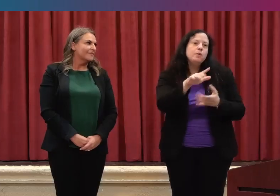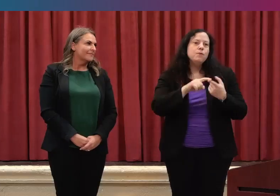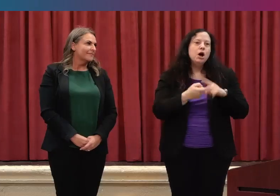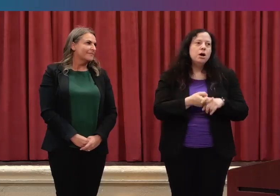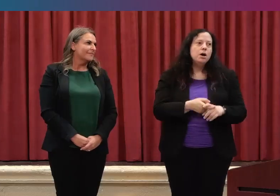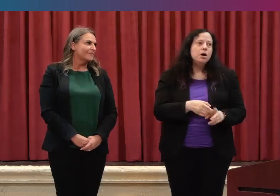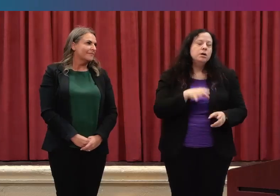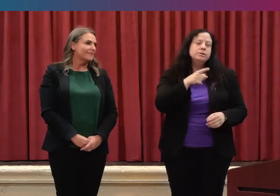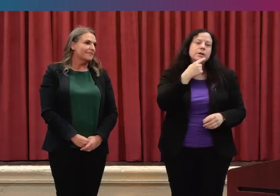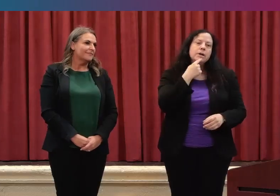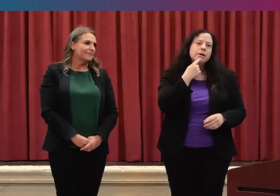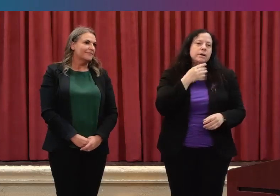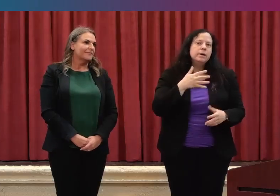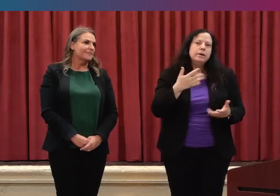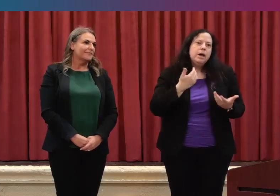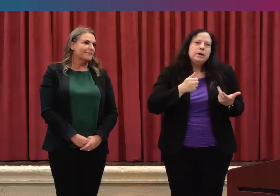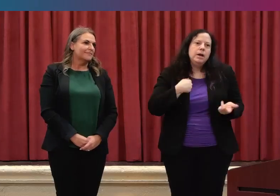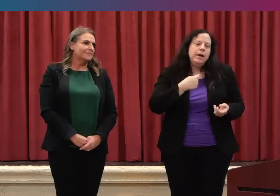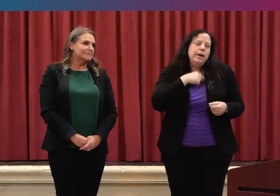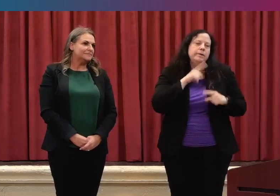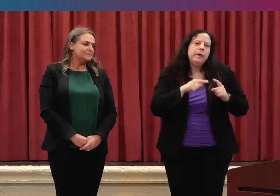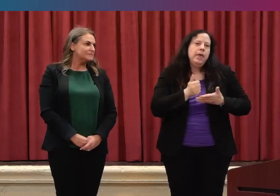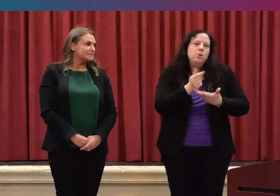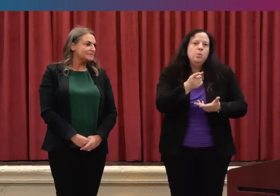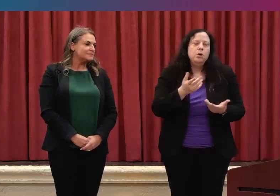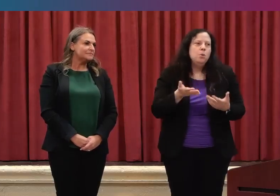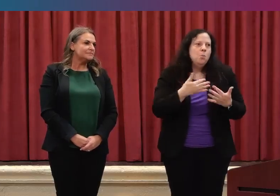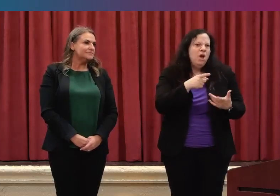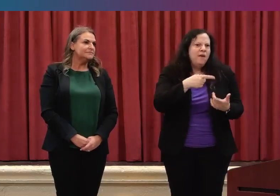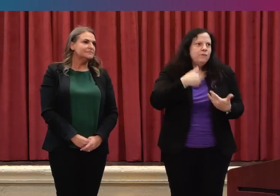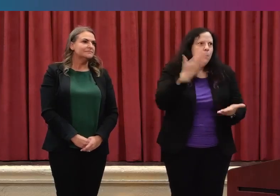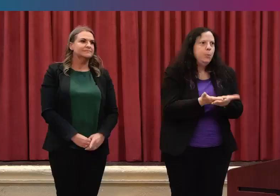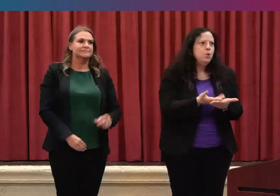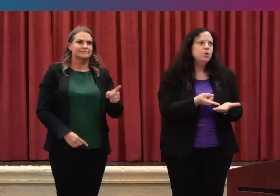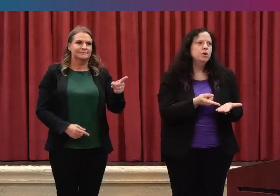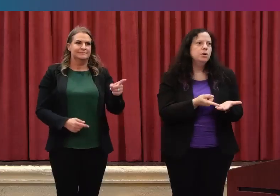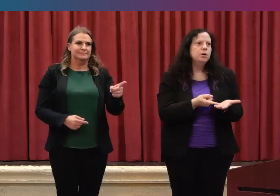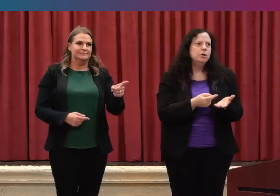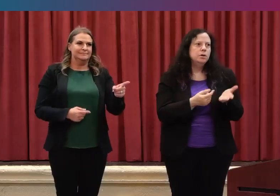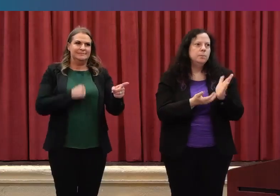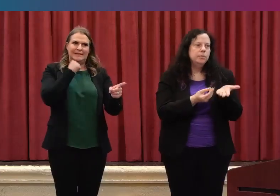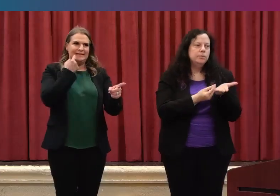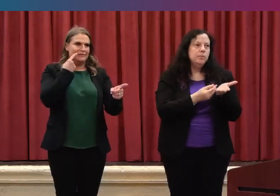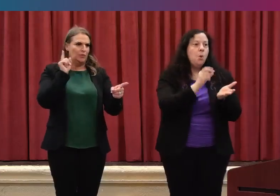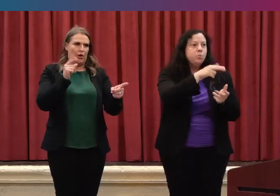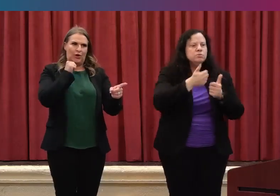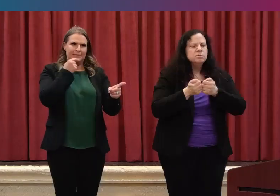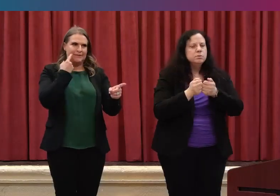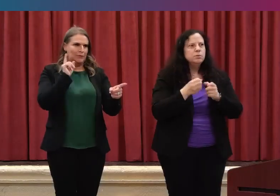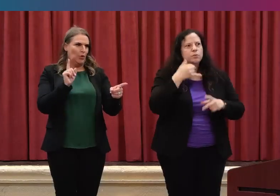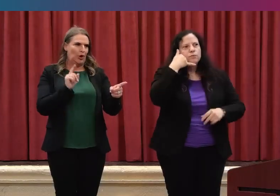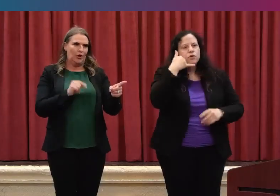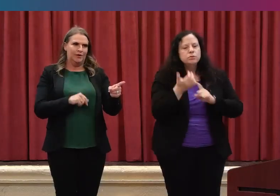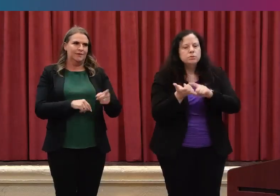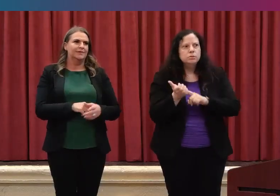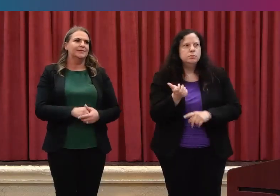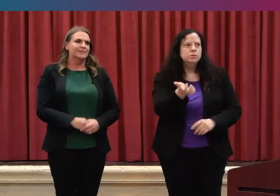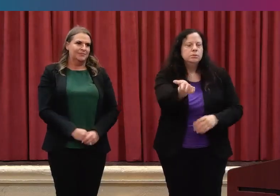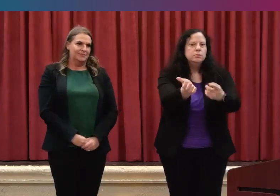saying, oh, you know, bring your friend. If they write down, bring your friend. Or we can't help you, or whatever that proof is. And somebody in the audience